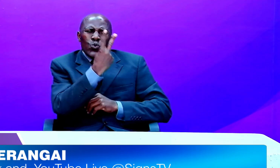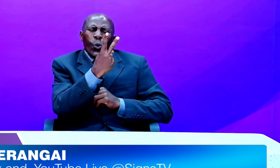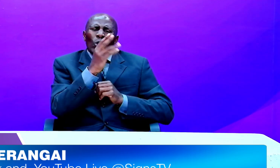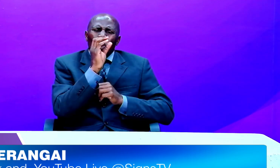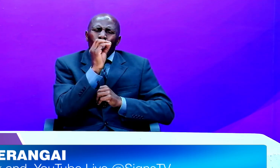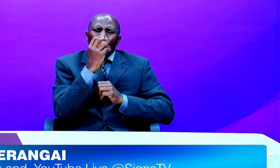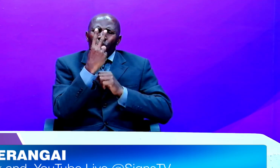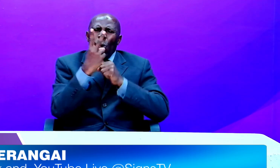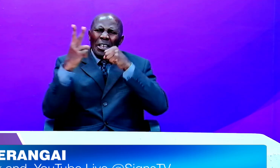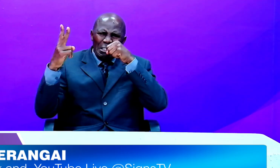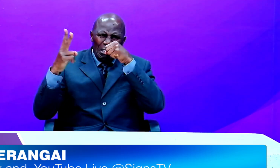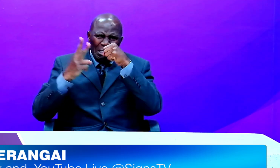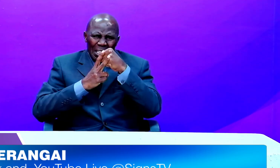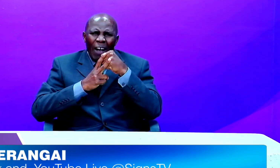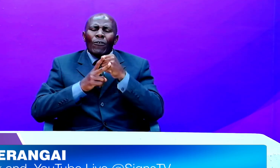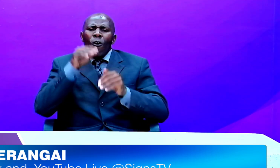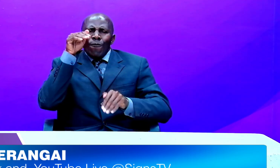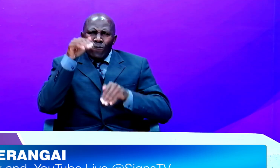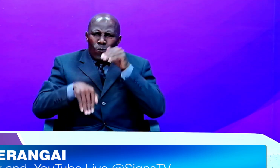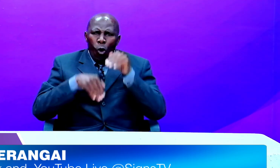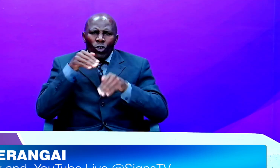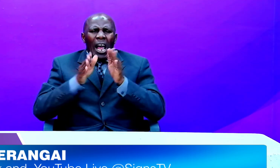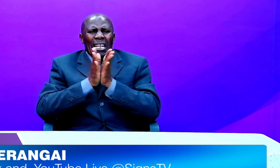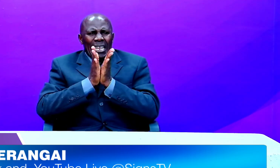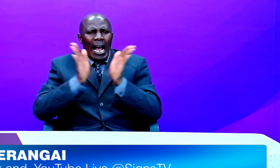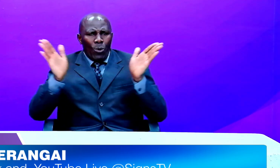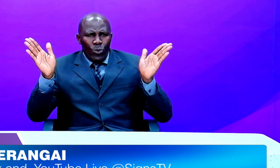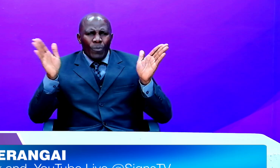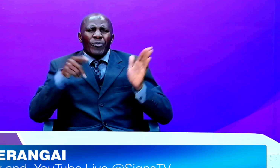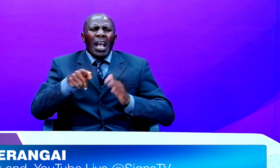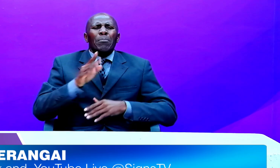This call is in anticipation of the upcoming by-elections